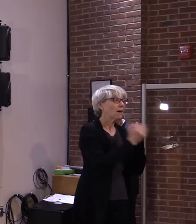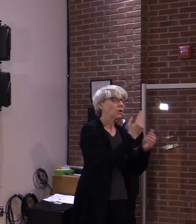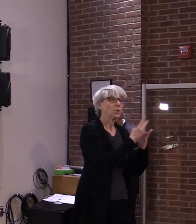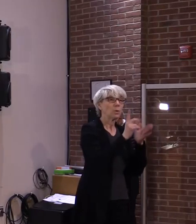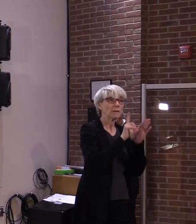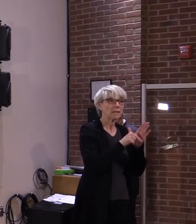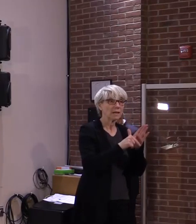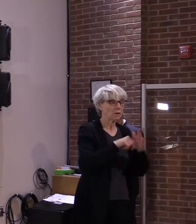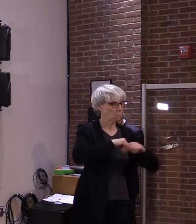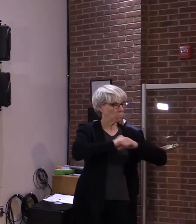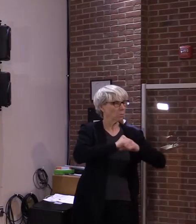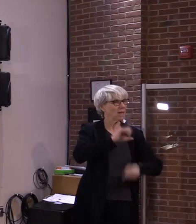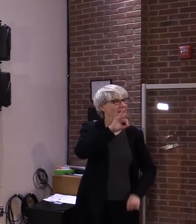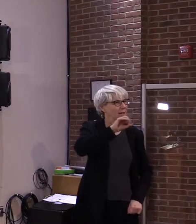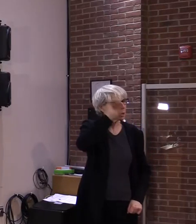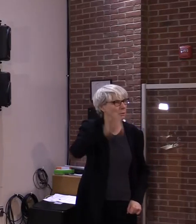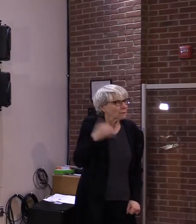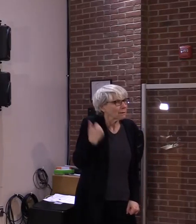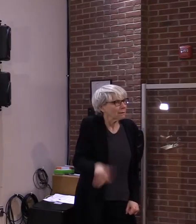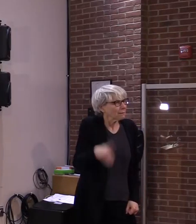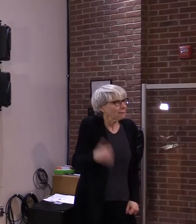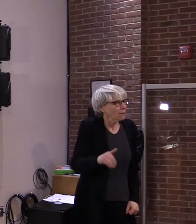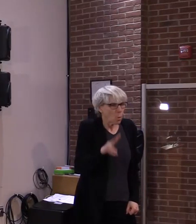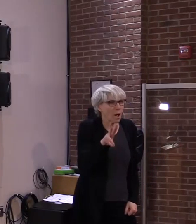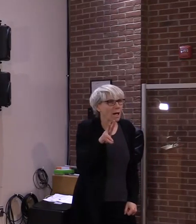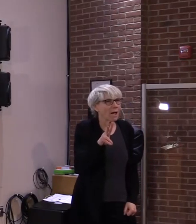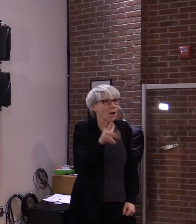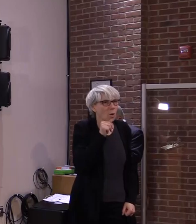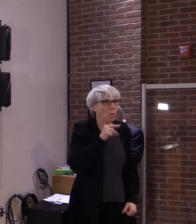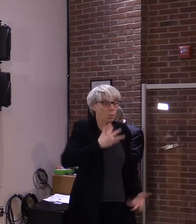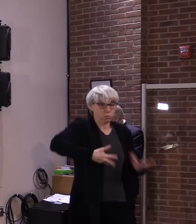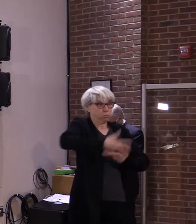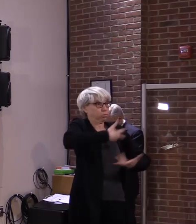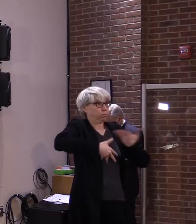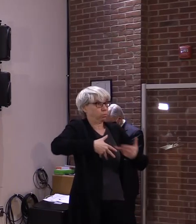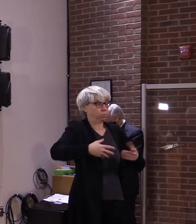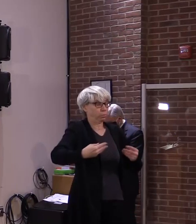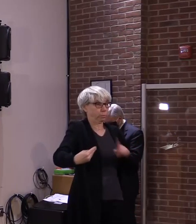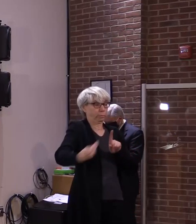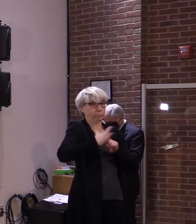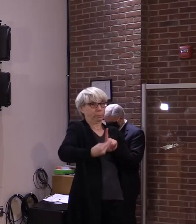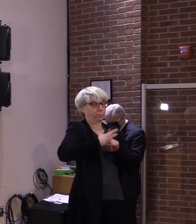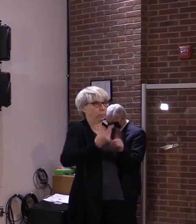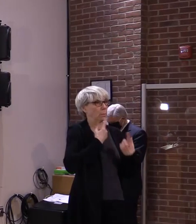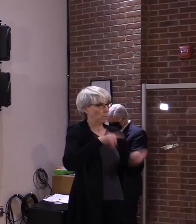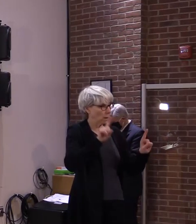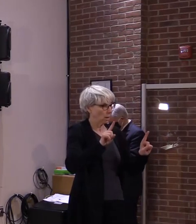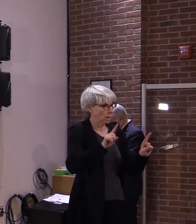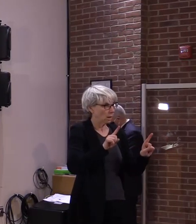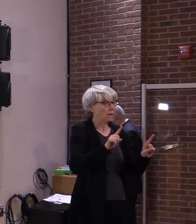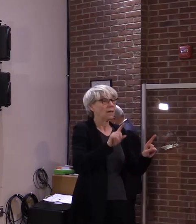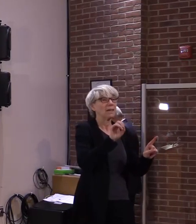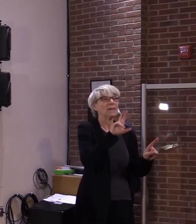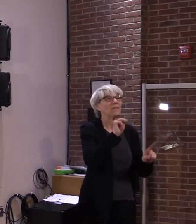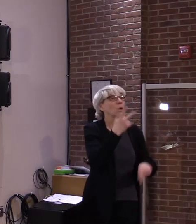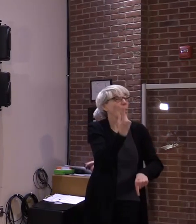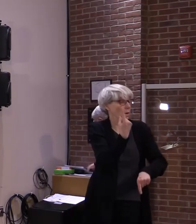second dose. Even one dose prevented 80% of infections by 2 weeks after